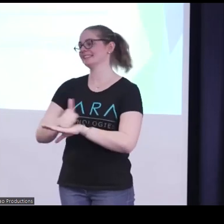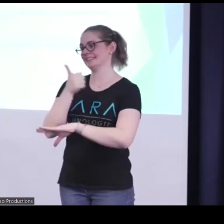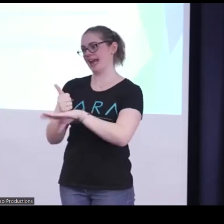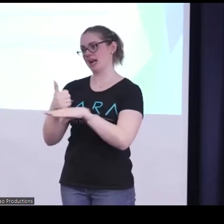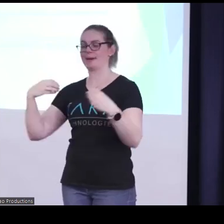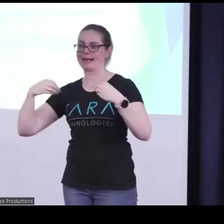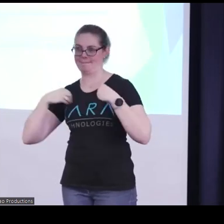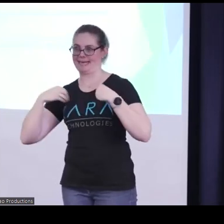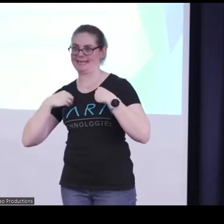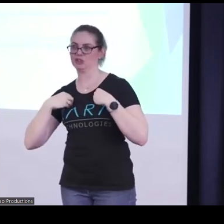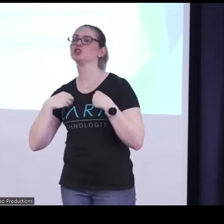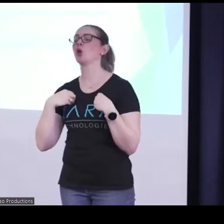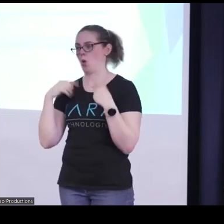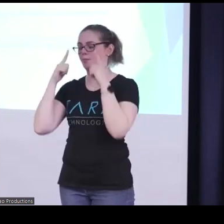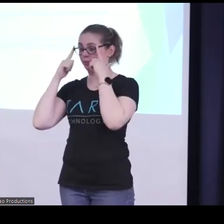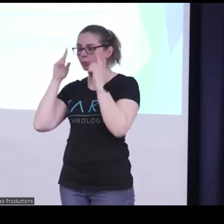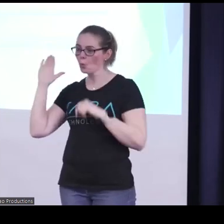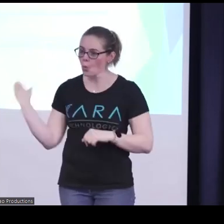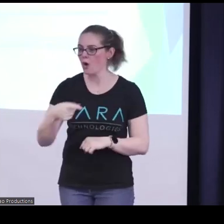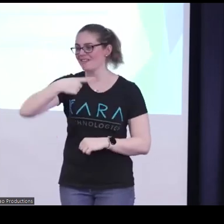We are a very small startup.